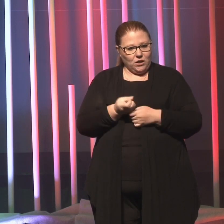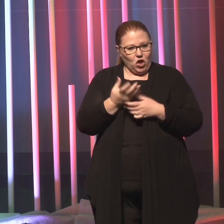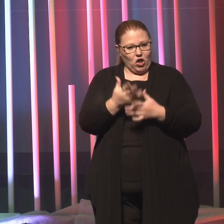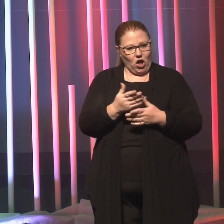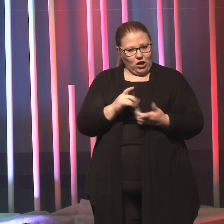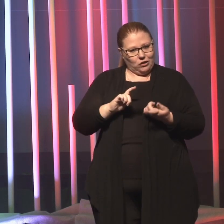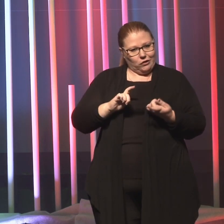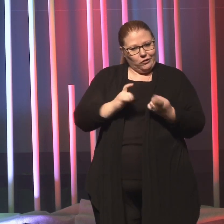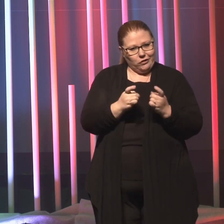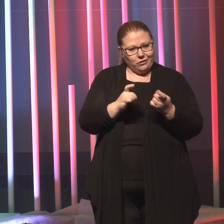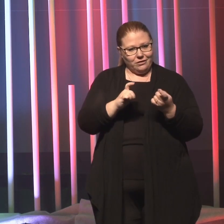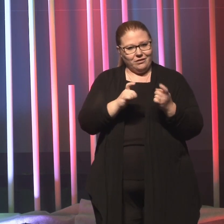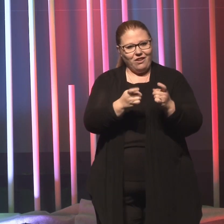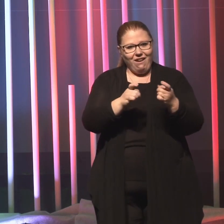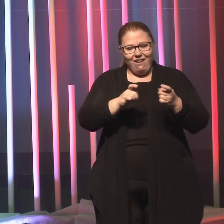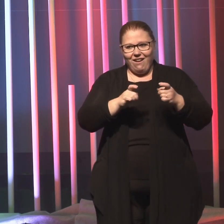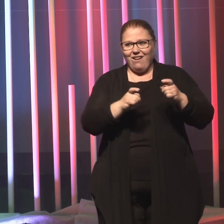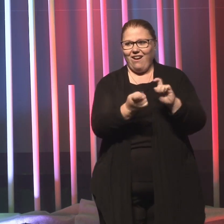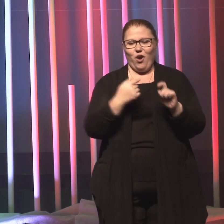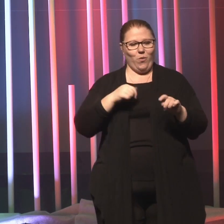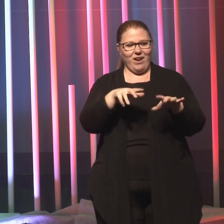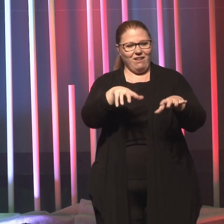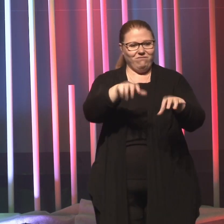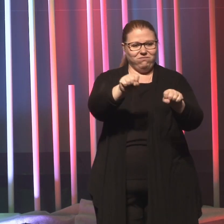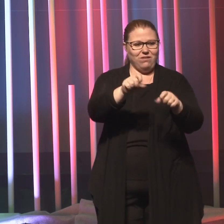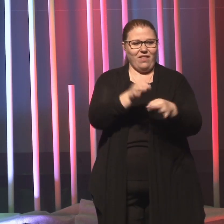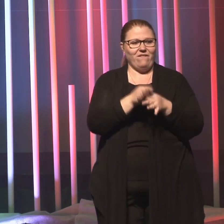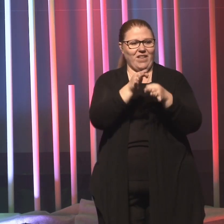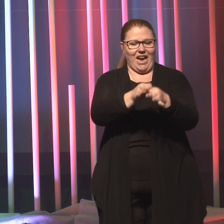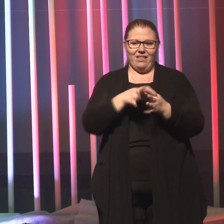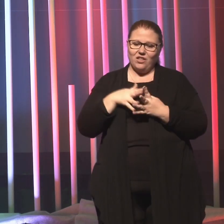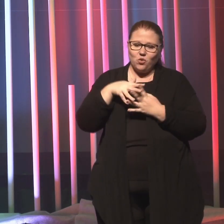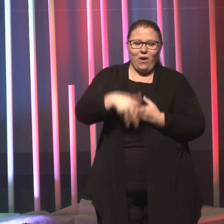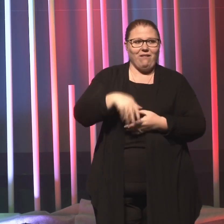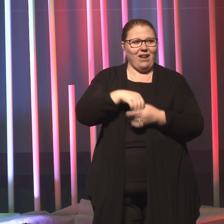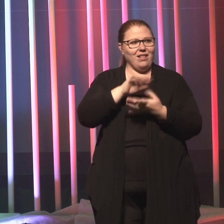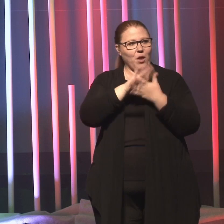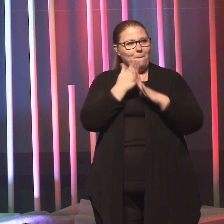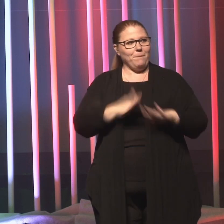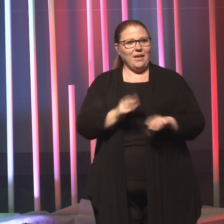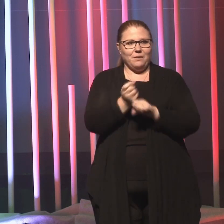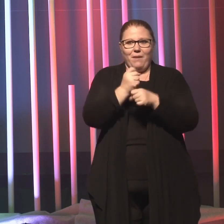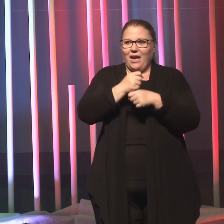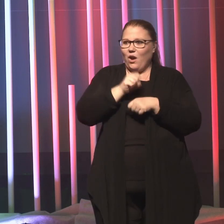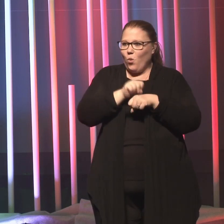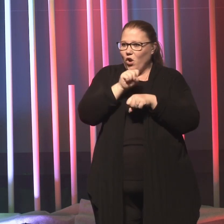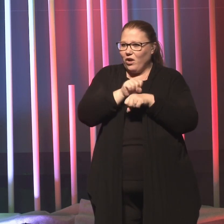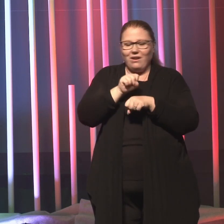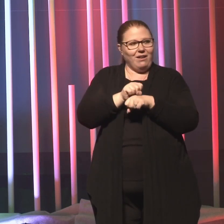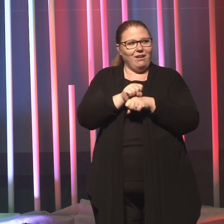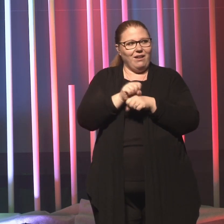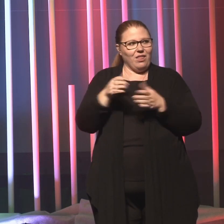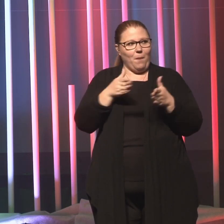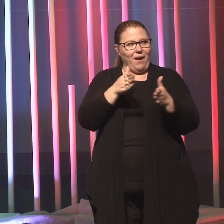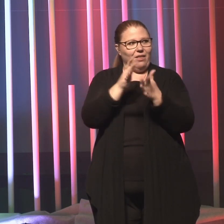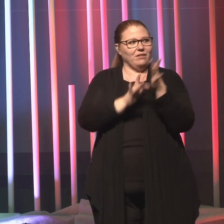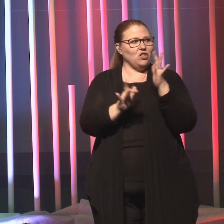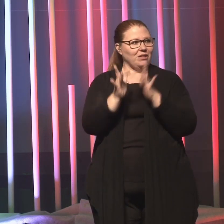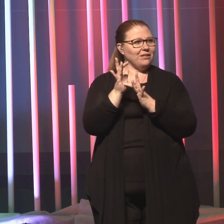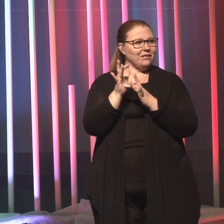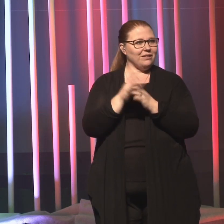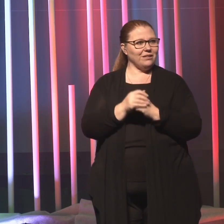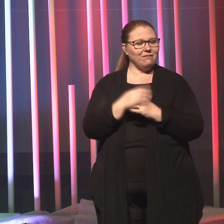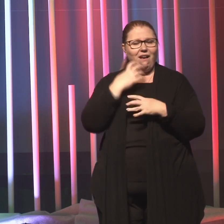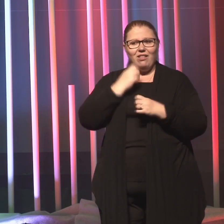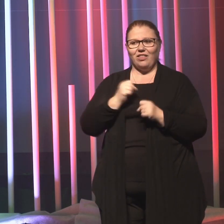can create a faith and reclaim a faith that is grounded in this peacemaking work, in this peacemaking path of Jesus.